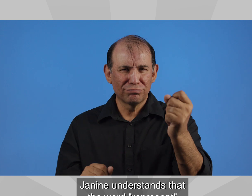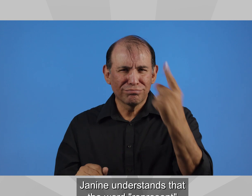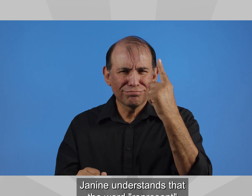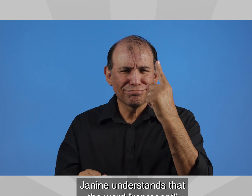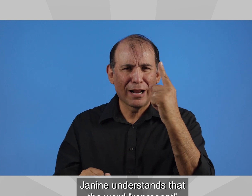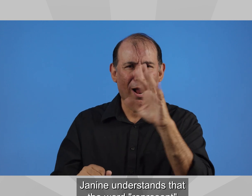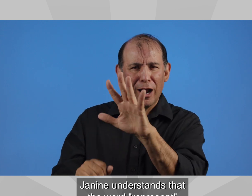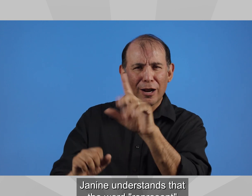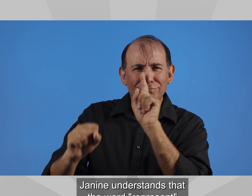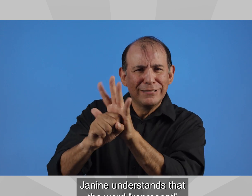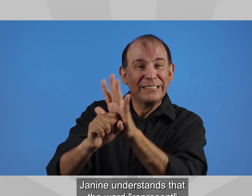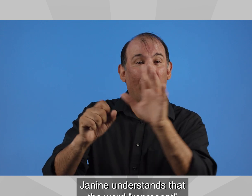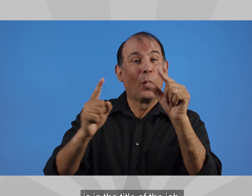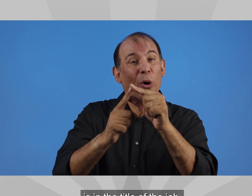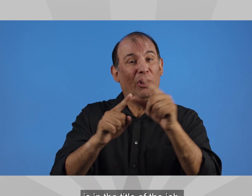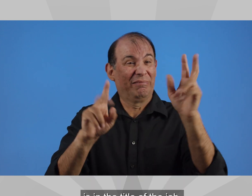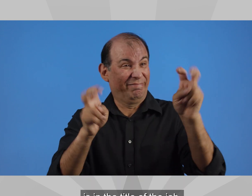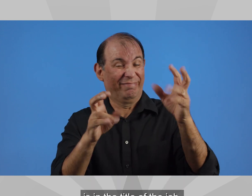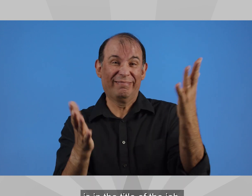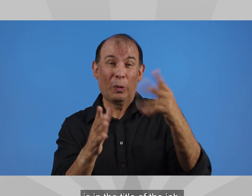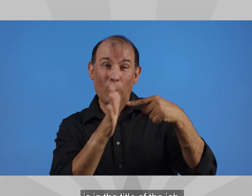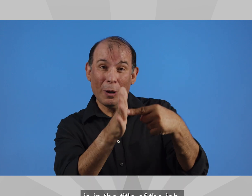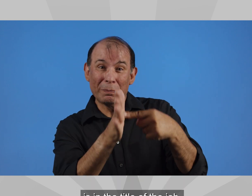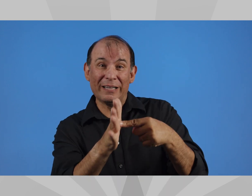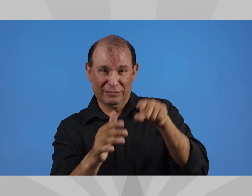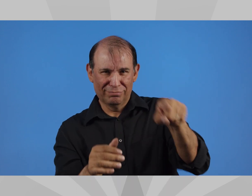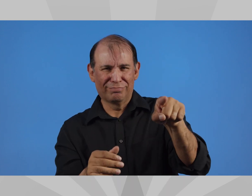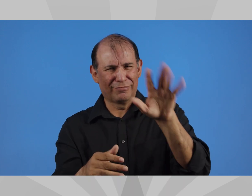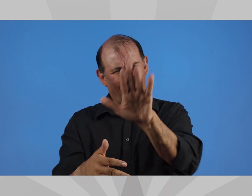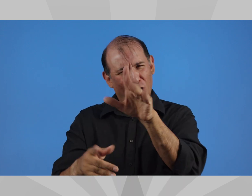Janeen understands that the word represent is in the title of the job.